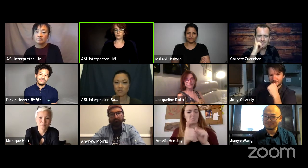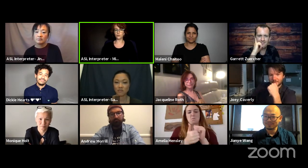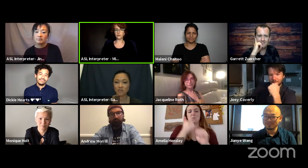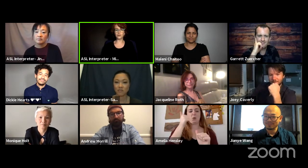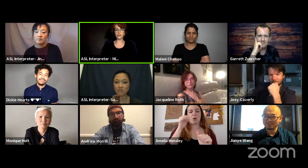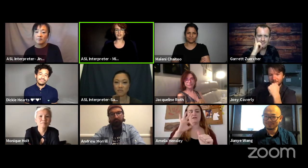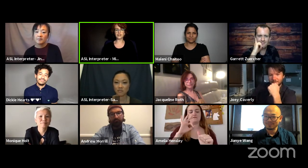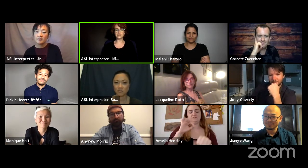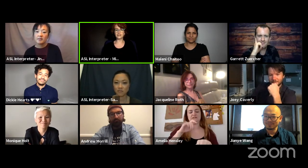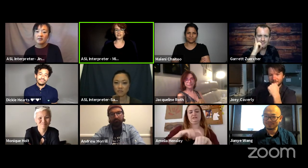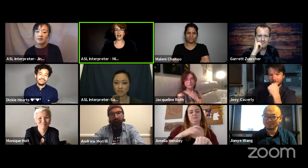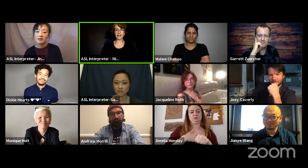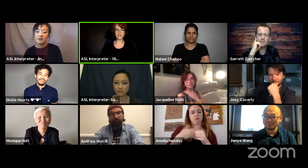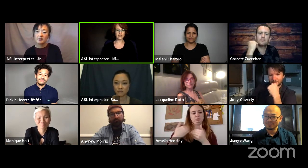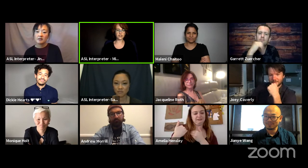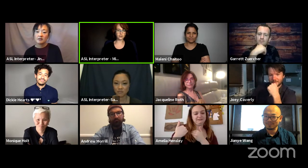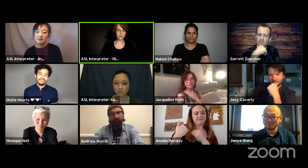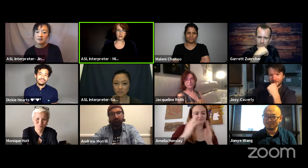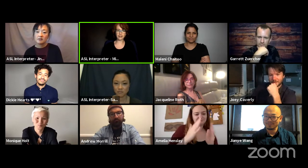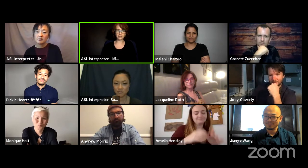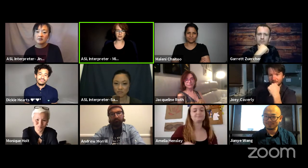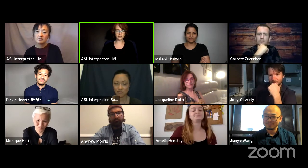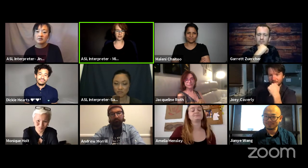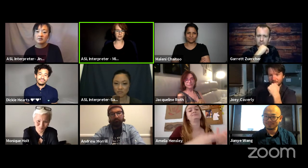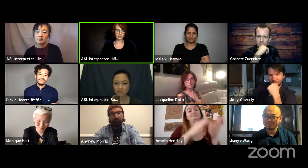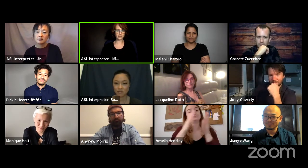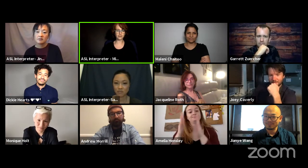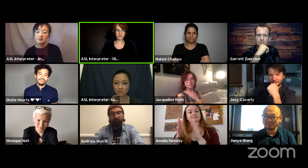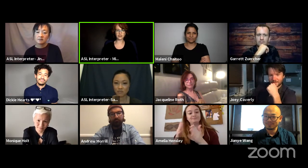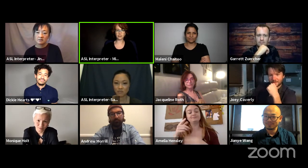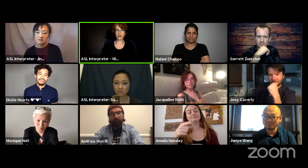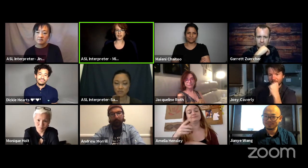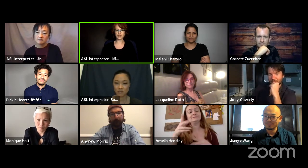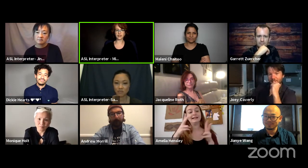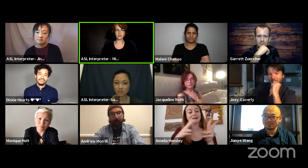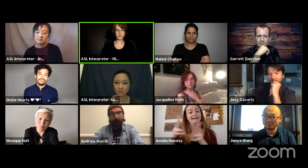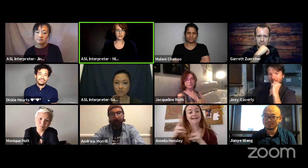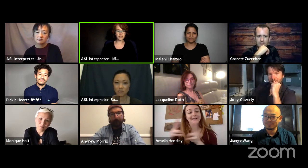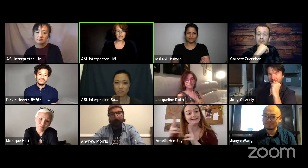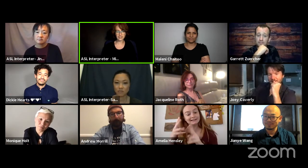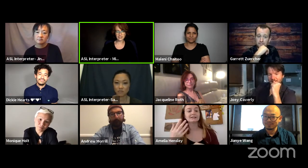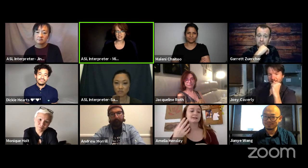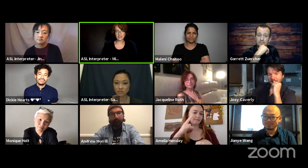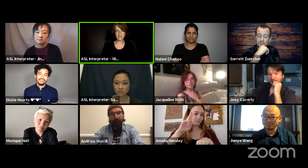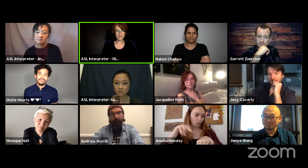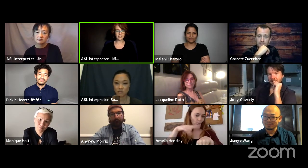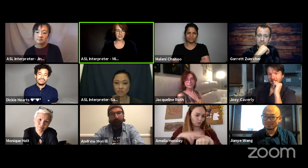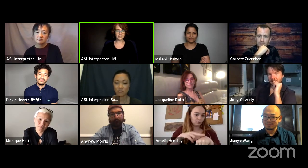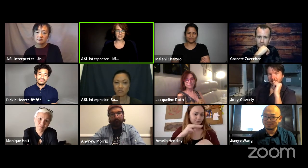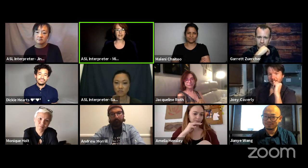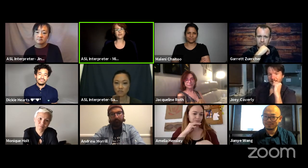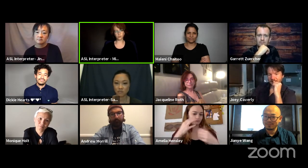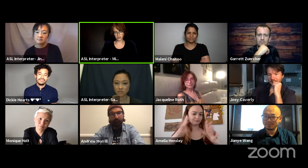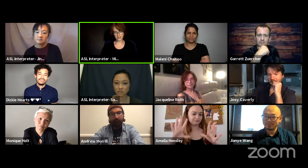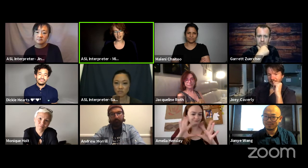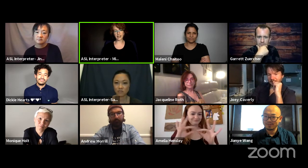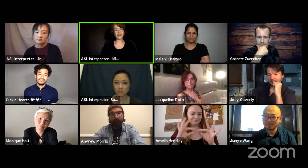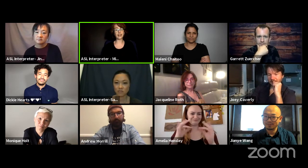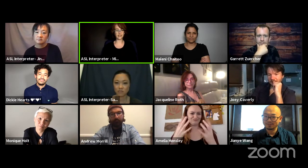we would have sessions where I would give her some advice on my observances. And of course I edited